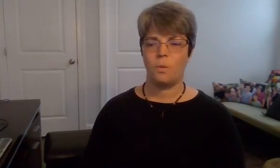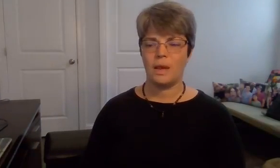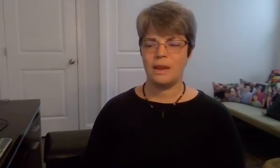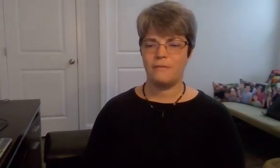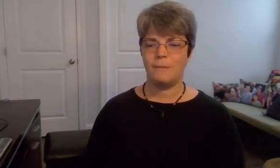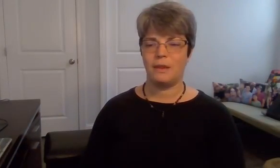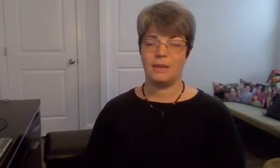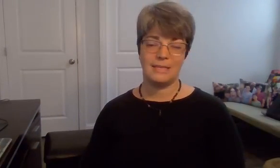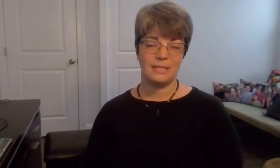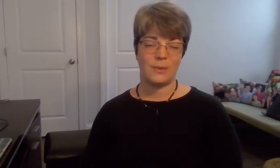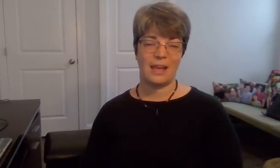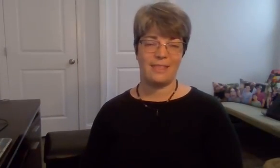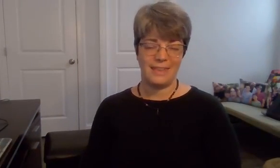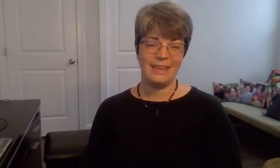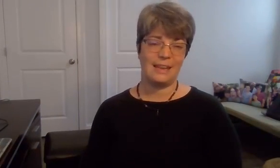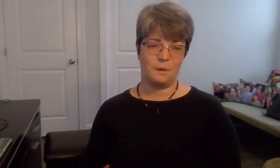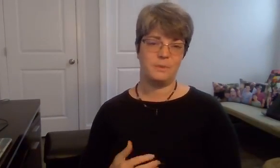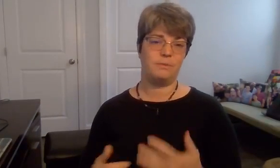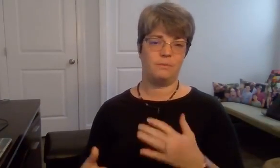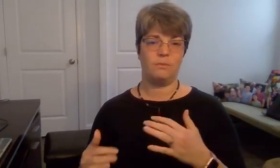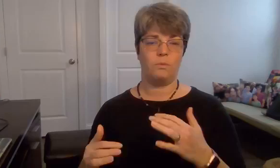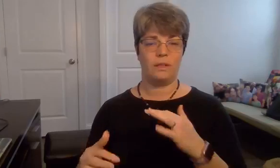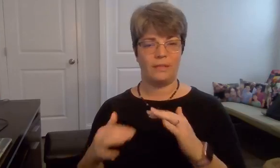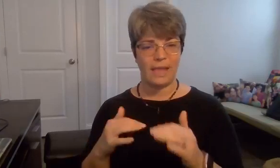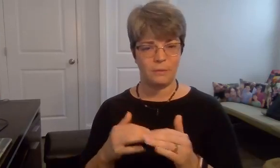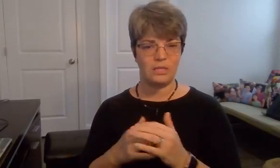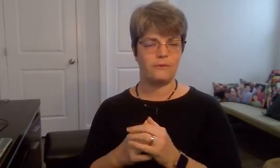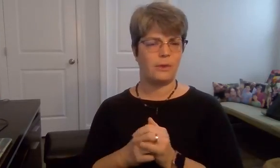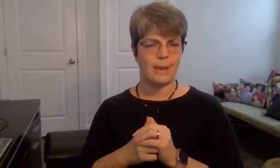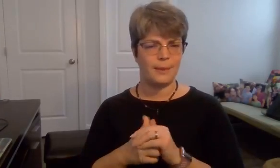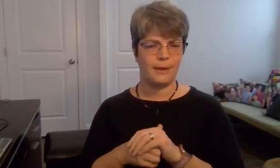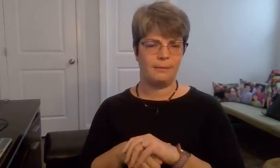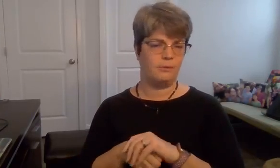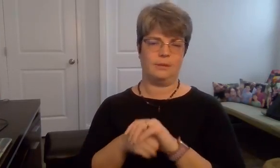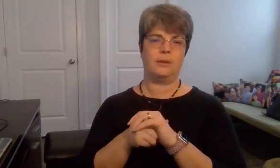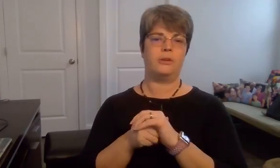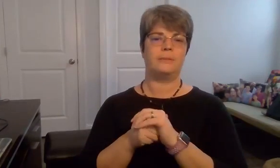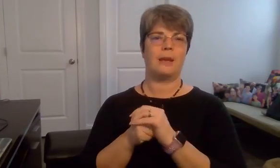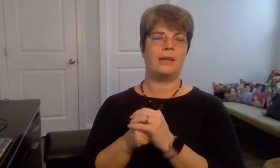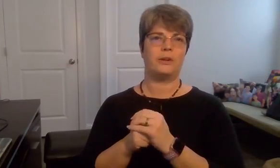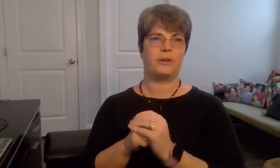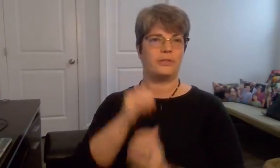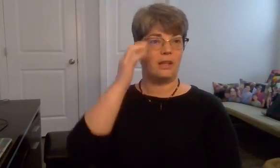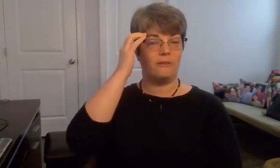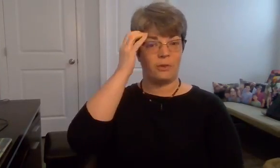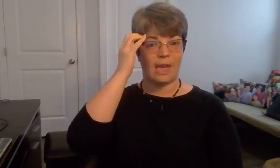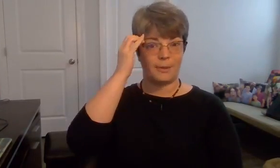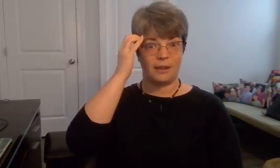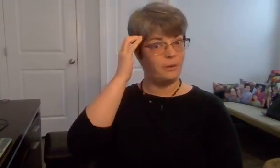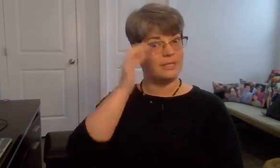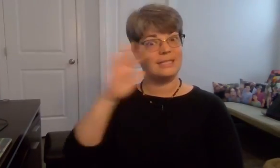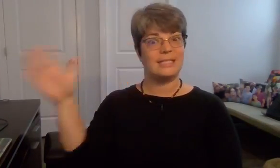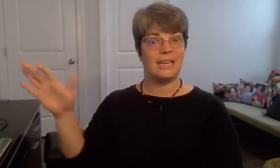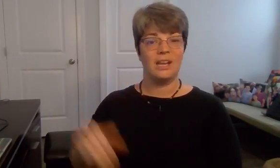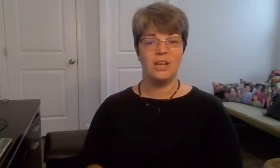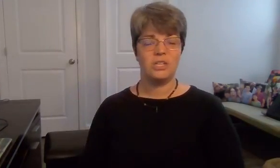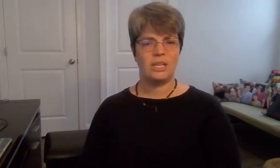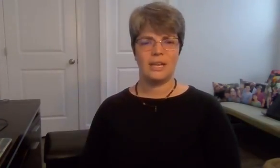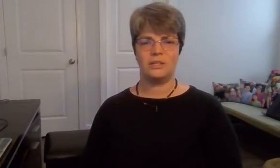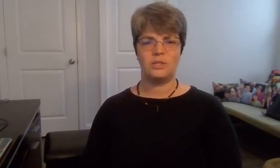One of the big reasons why I think it helps with language and vocabulary, oh goodness, my daughter's vocabulary was insane. She had